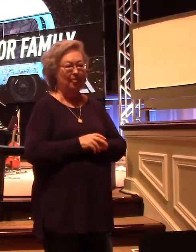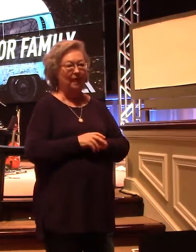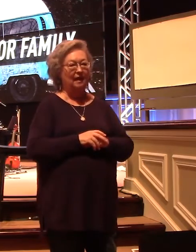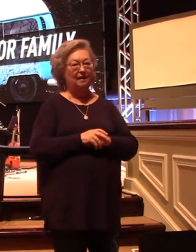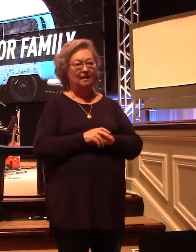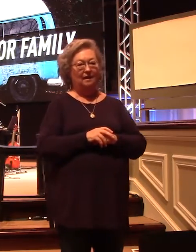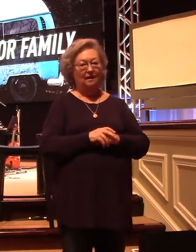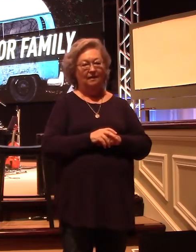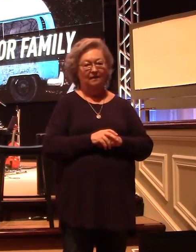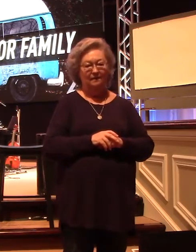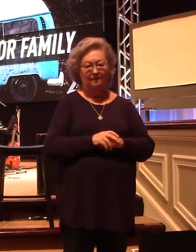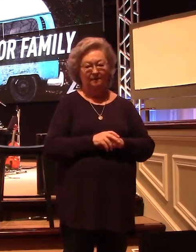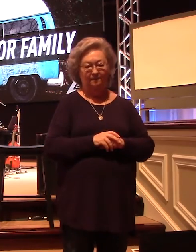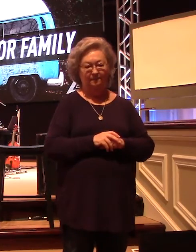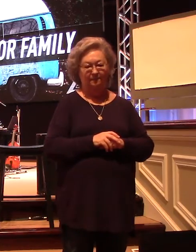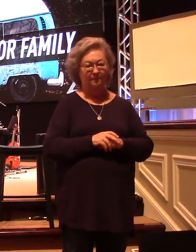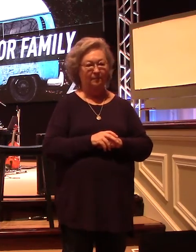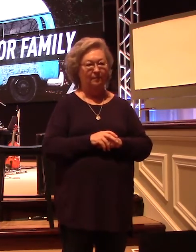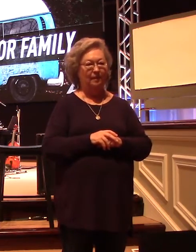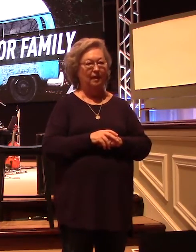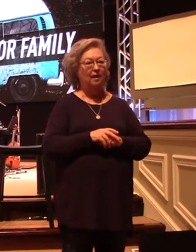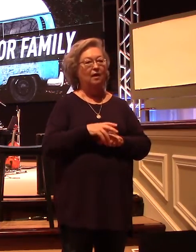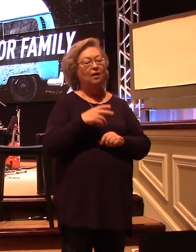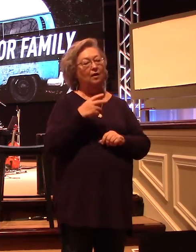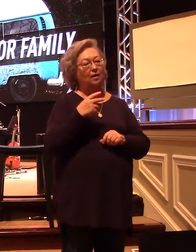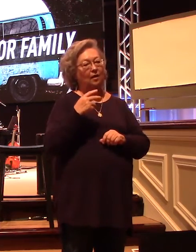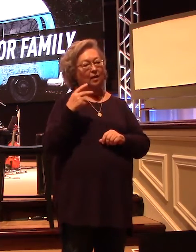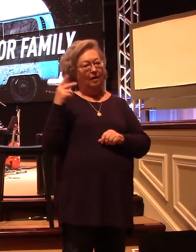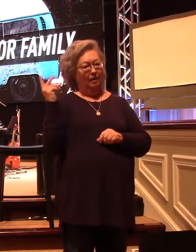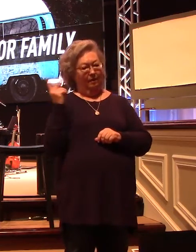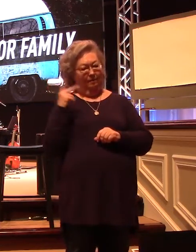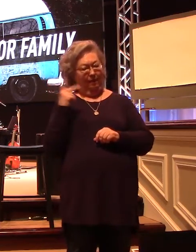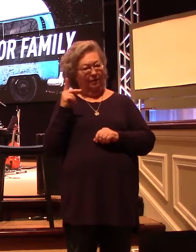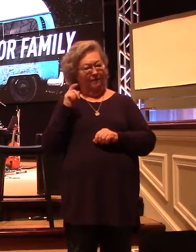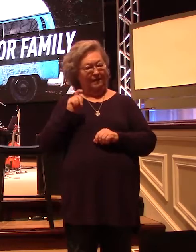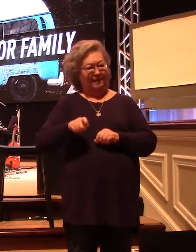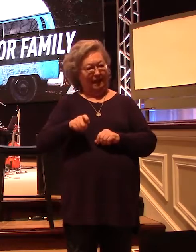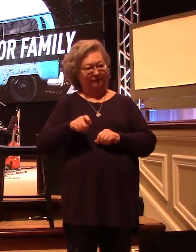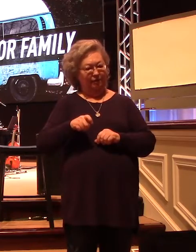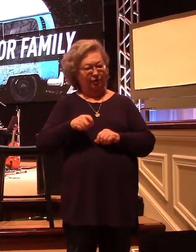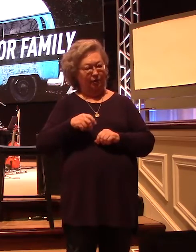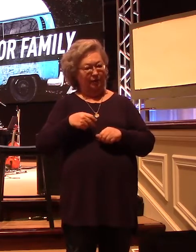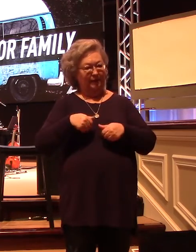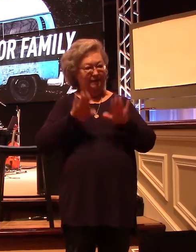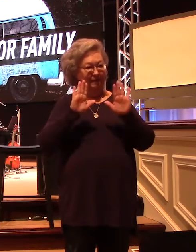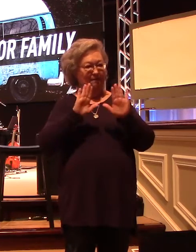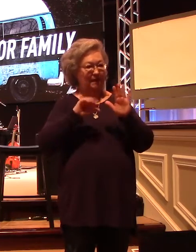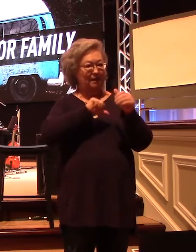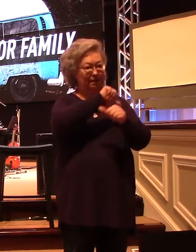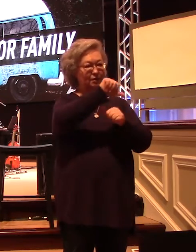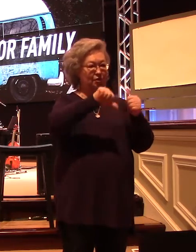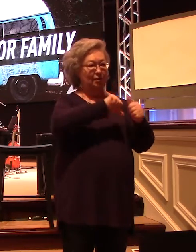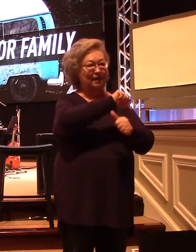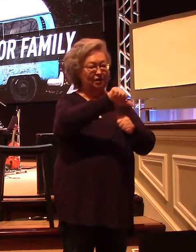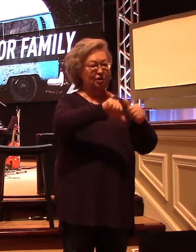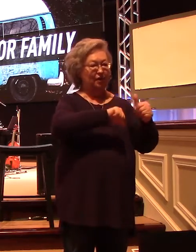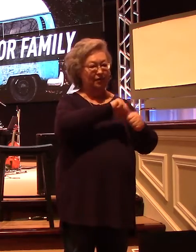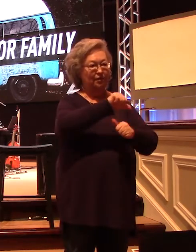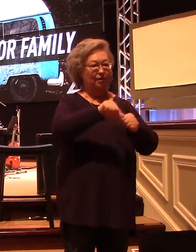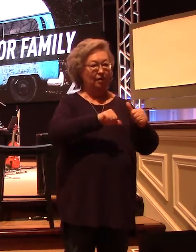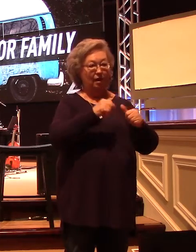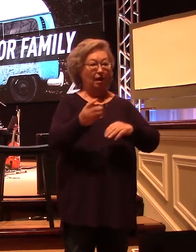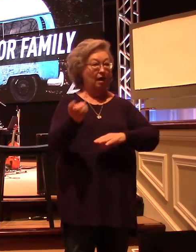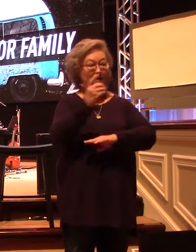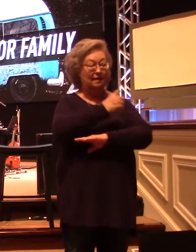Jimmy, because we have to submit to one another, who you're working for. It's not just your husband. It just is like all